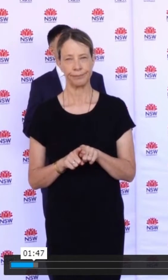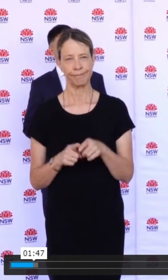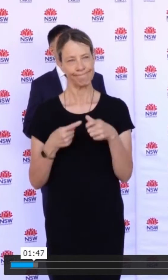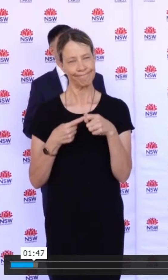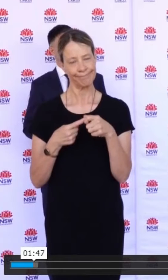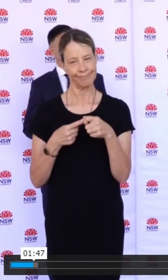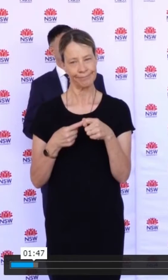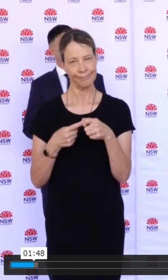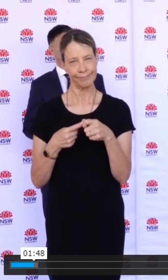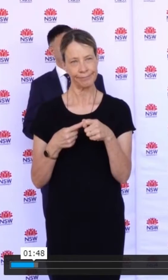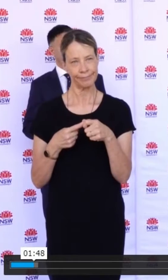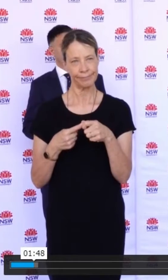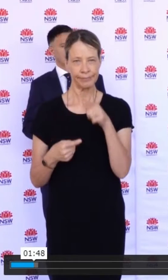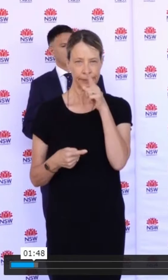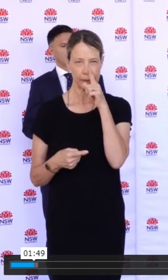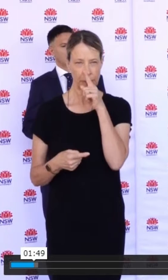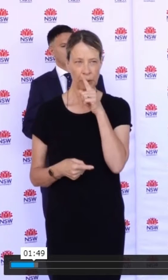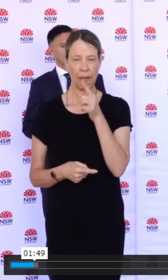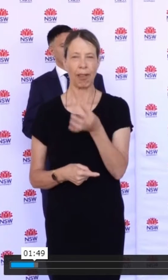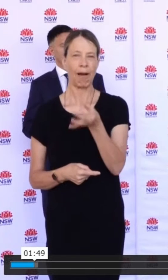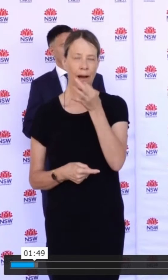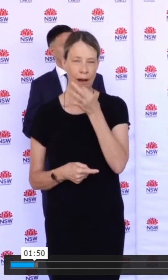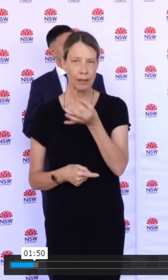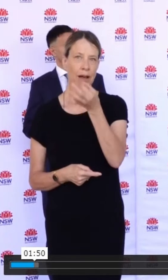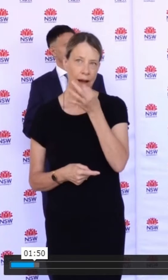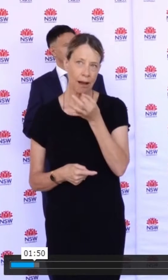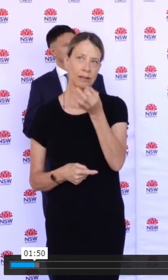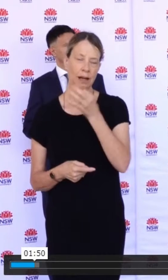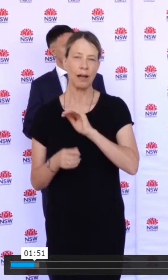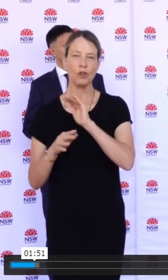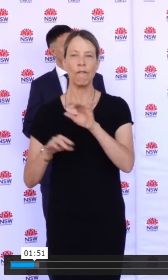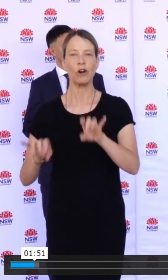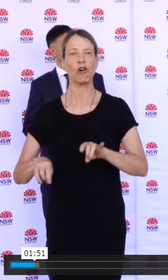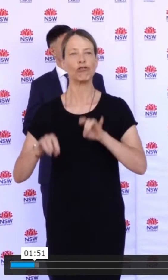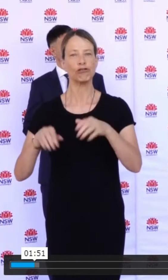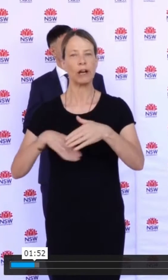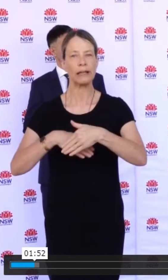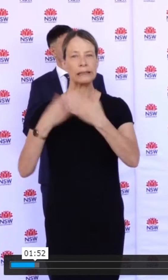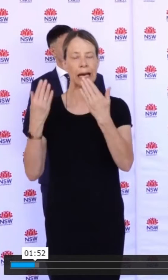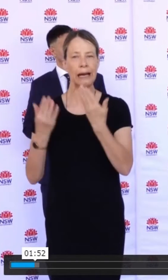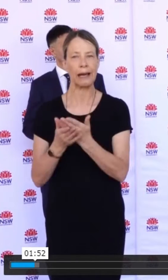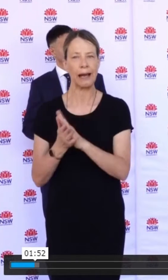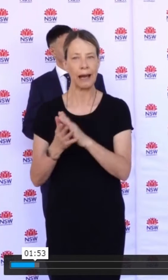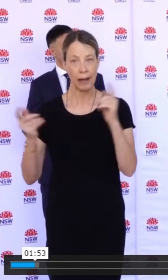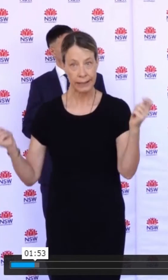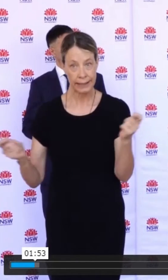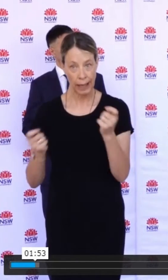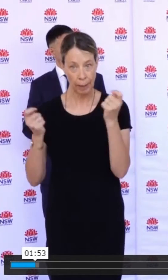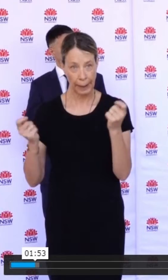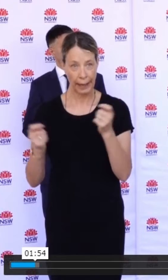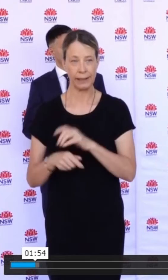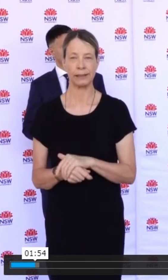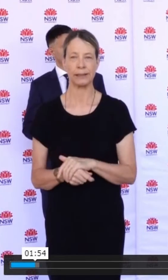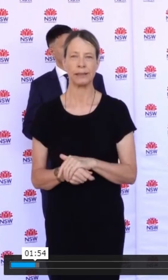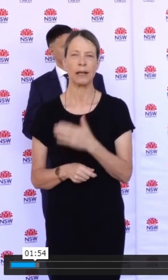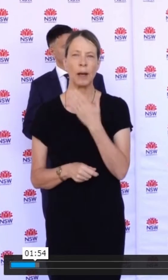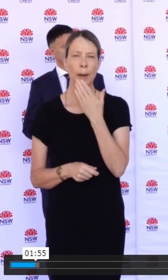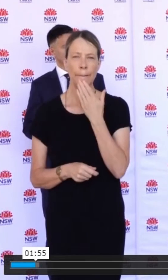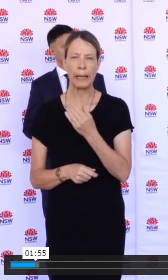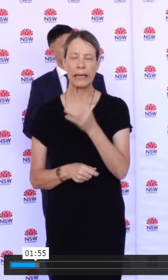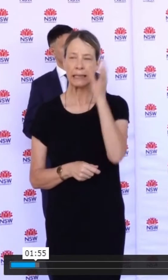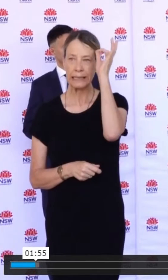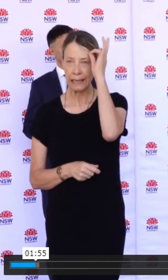and questions about the upcoming Australia Day celebrations. Can I just advise councils in the greater metropolitan area,